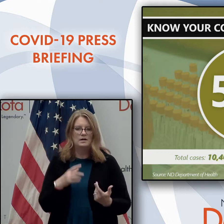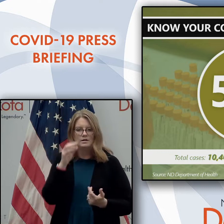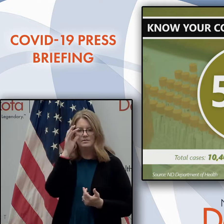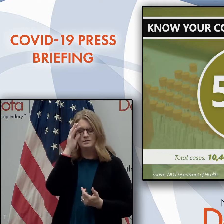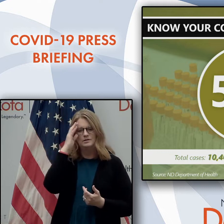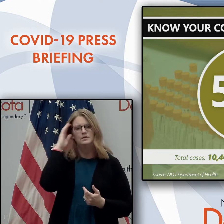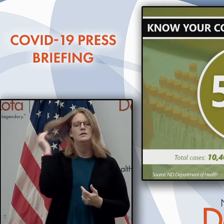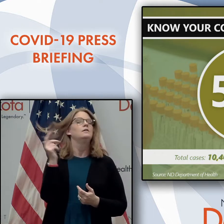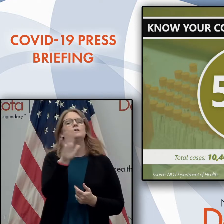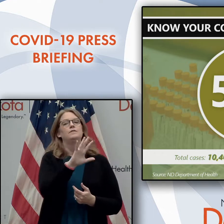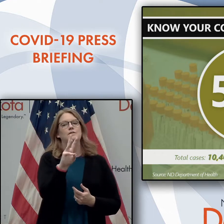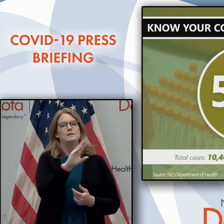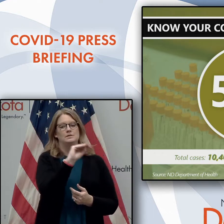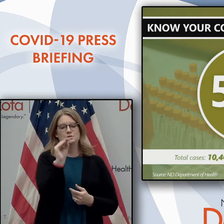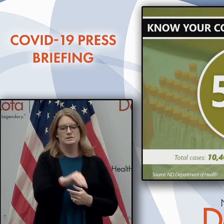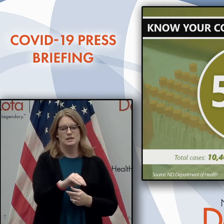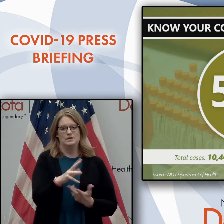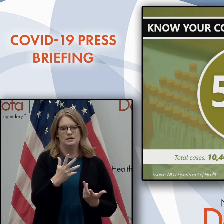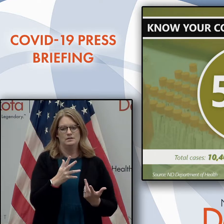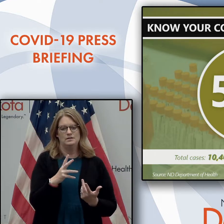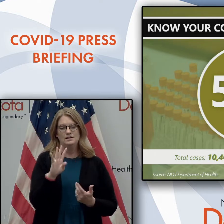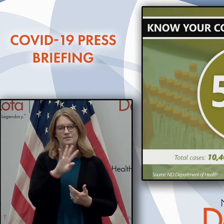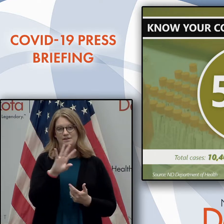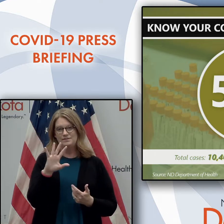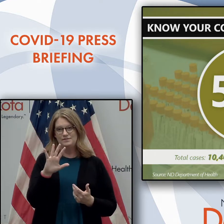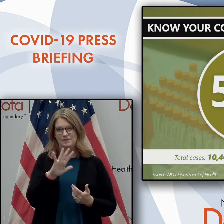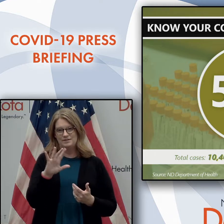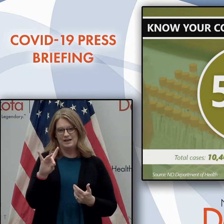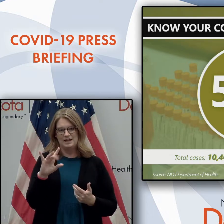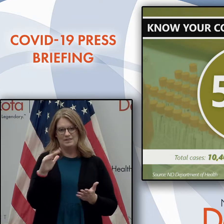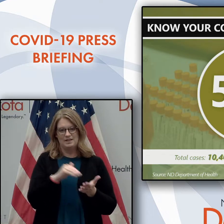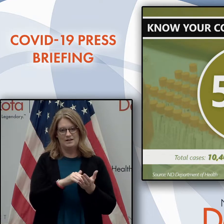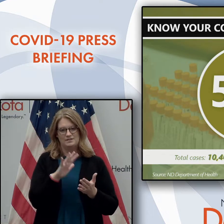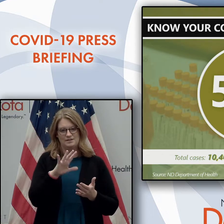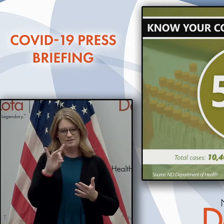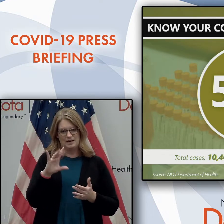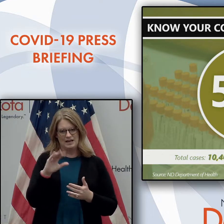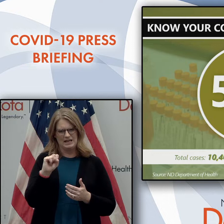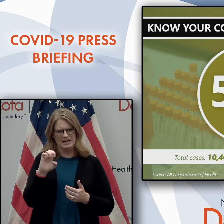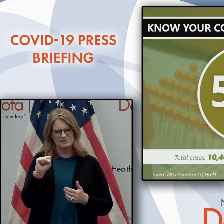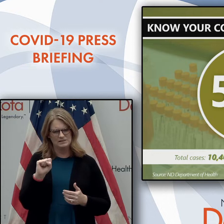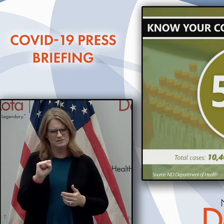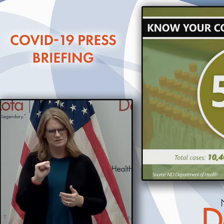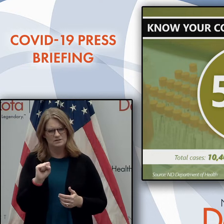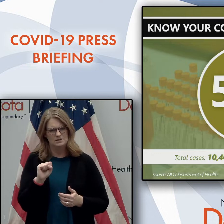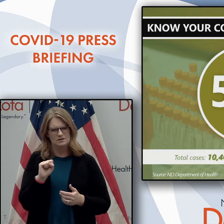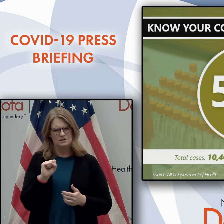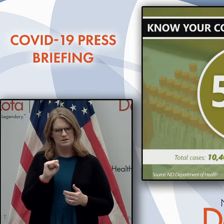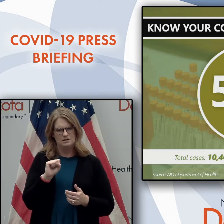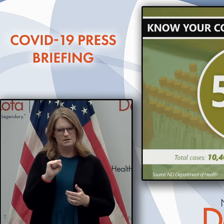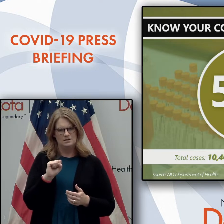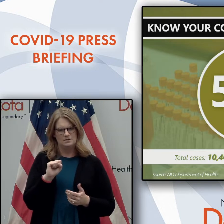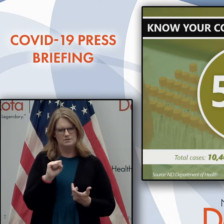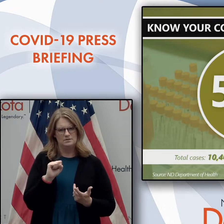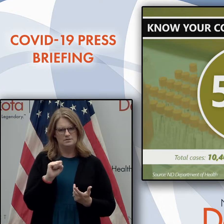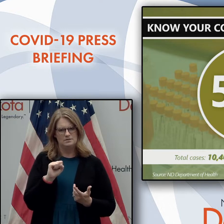cases, 56% of them in North Dakota, 58,058 cases. When we take a look at the